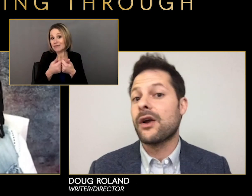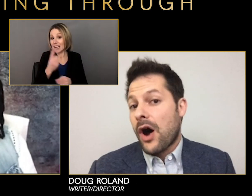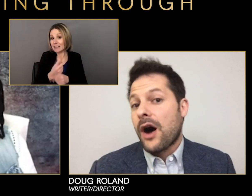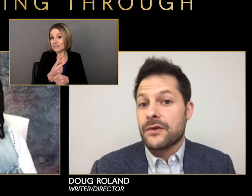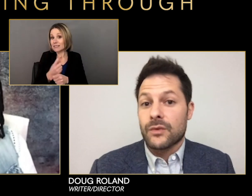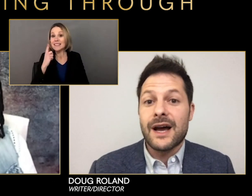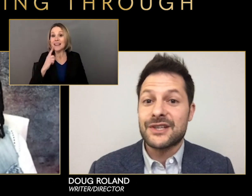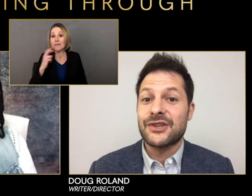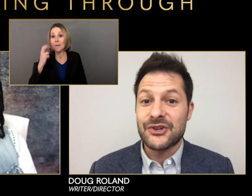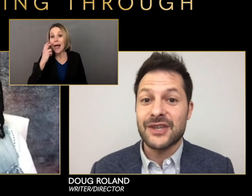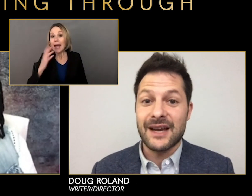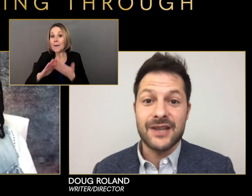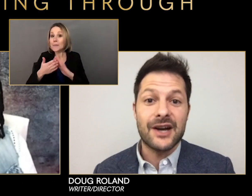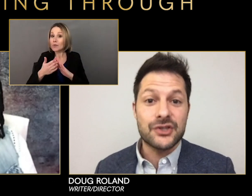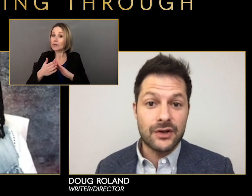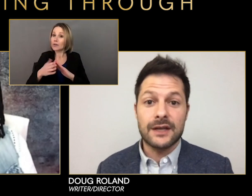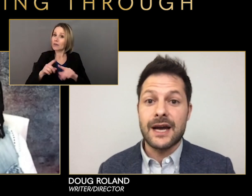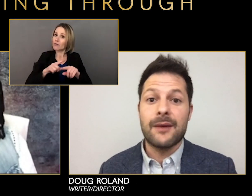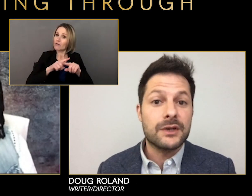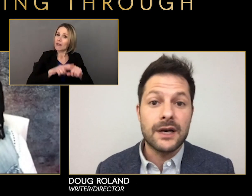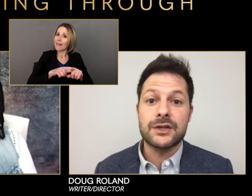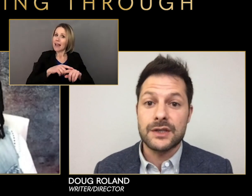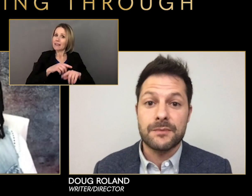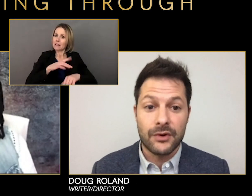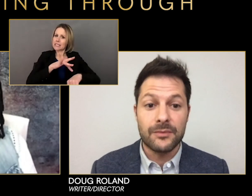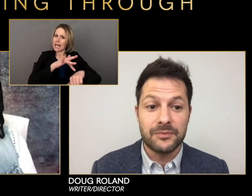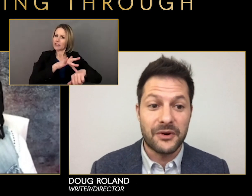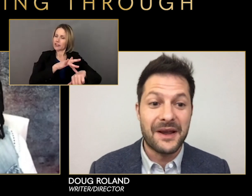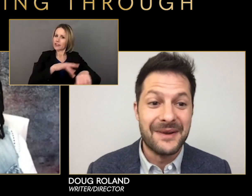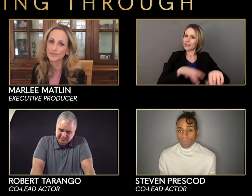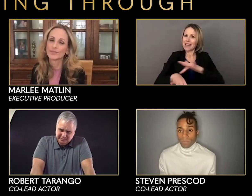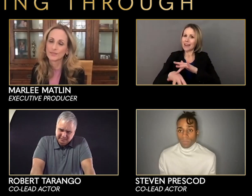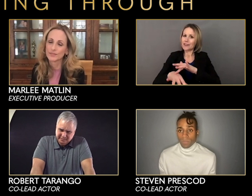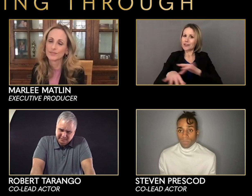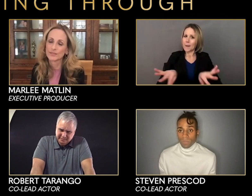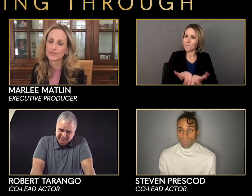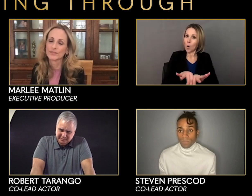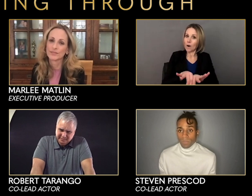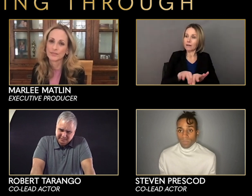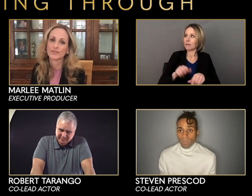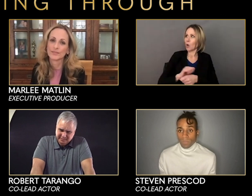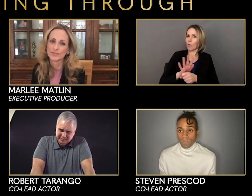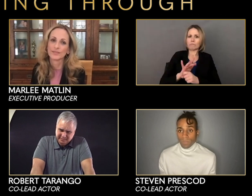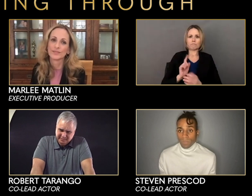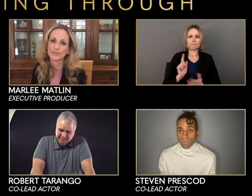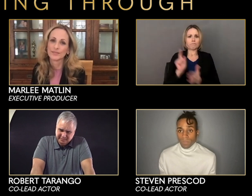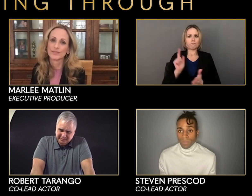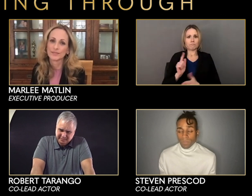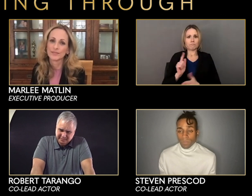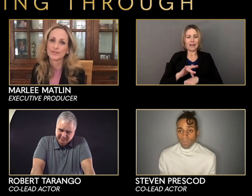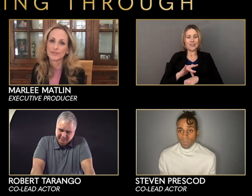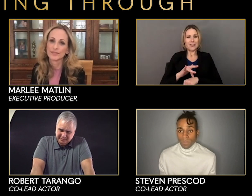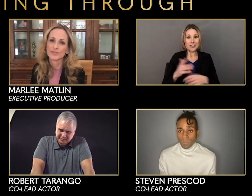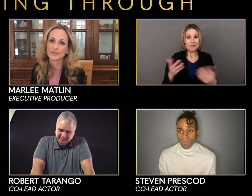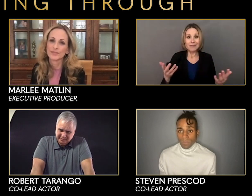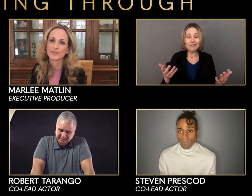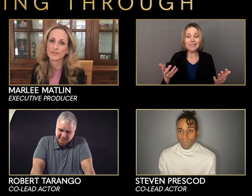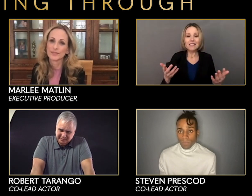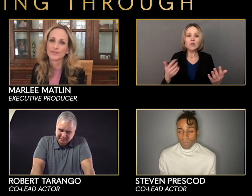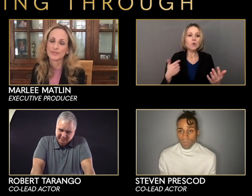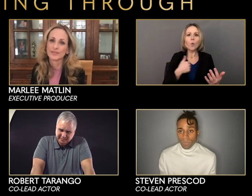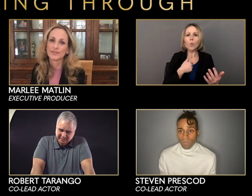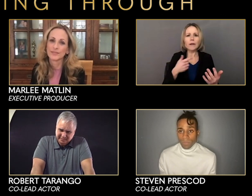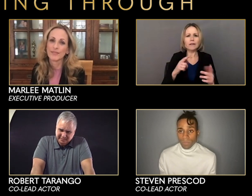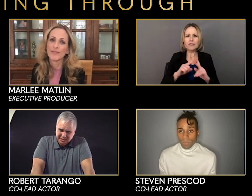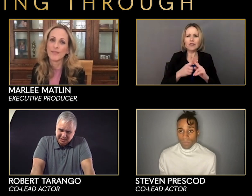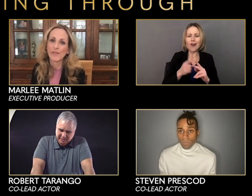community that often relies largely on touch during a time where touch is prohibited, essentially. So we started to create these